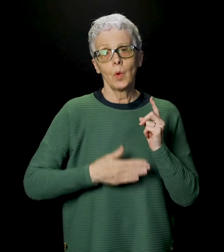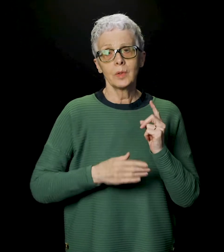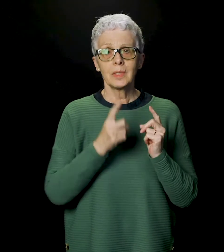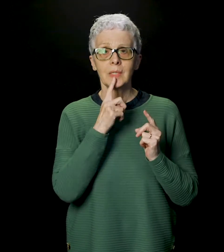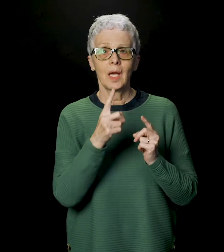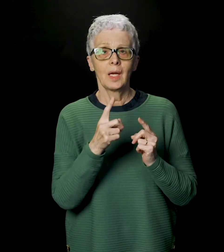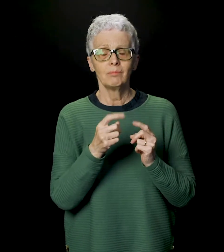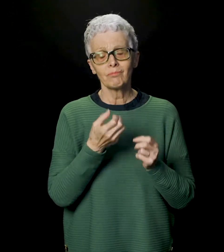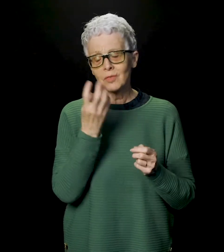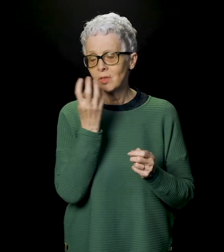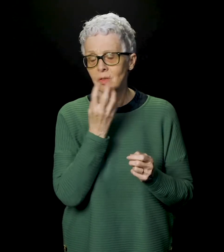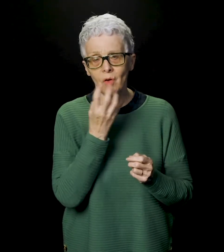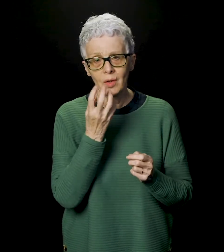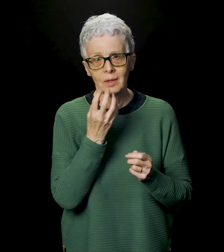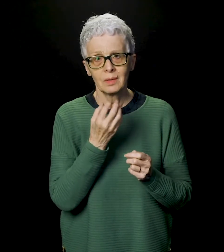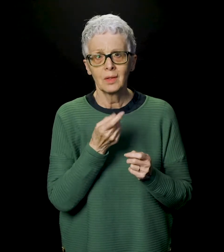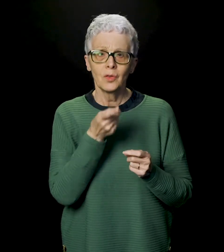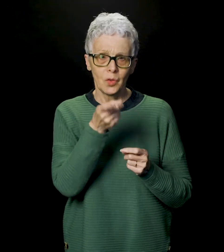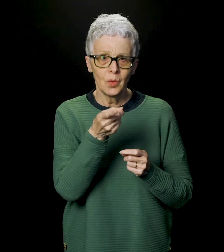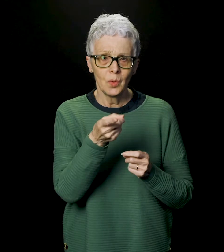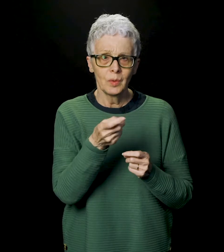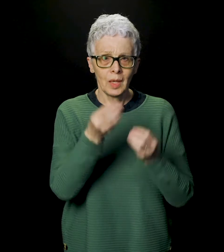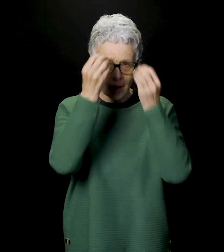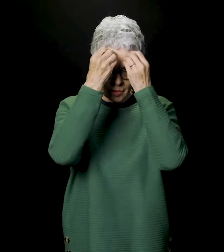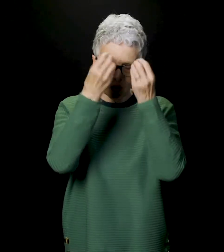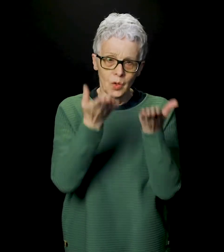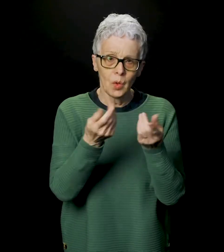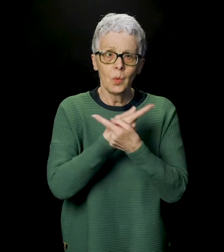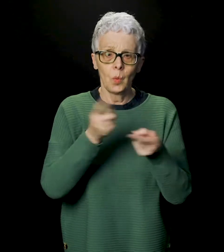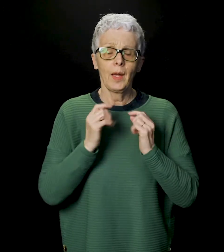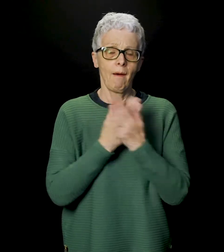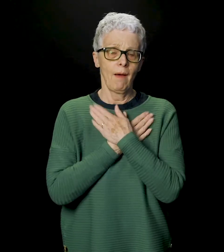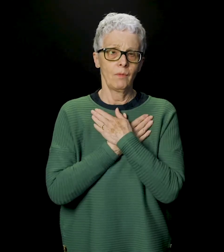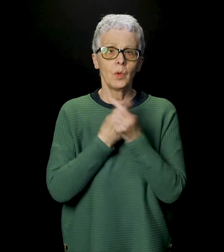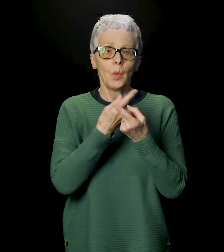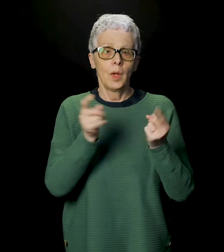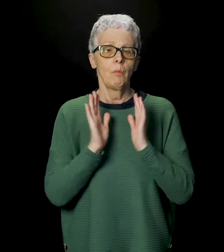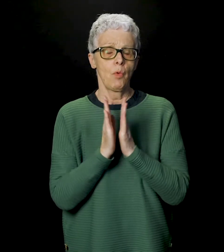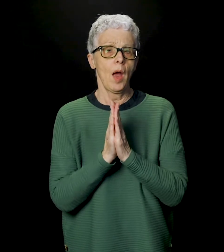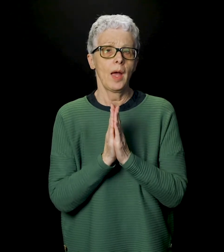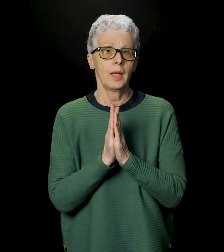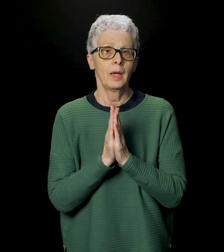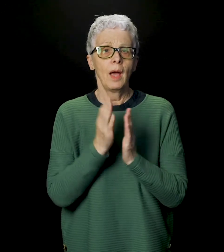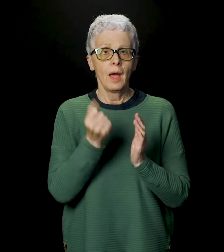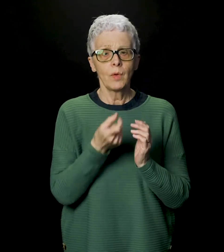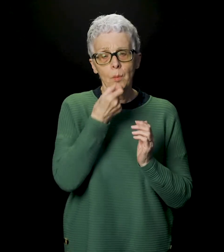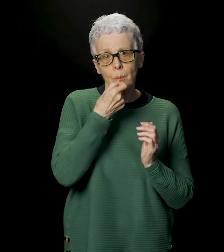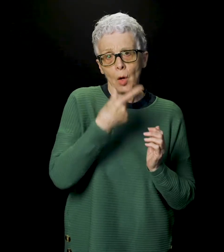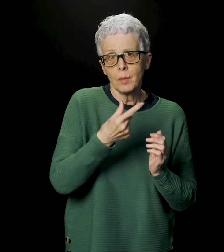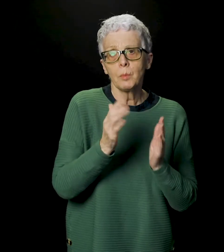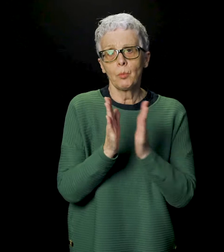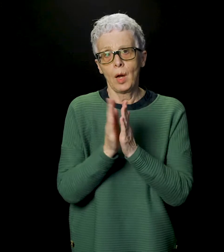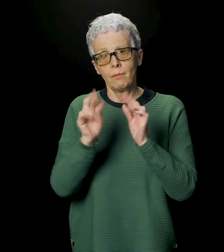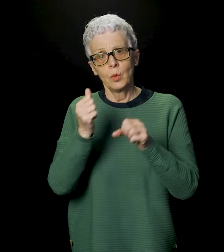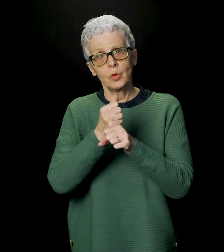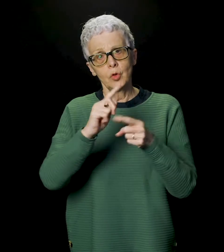send our sympathy out towards you and let you know that we love you and that we're praying for you. We're going to take a moment right now to pray for